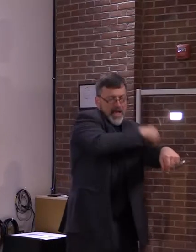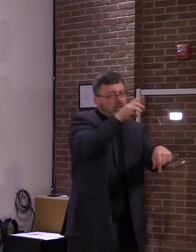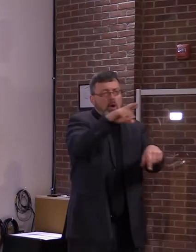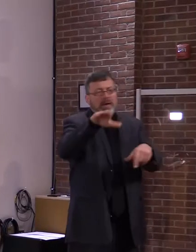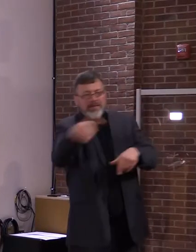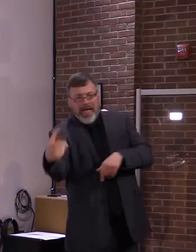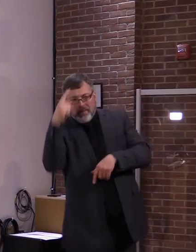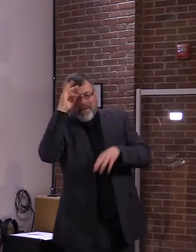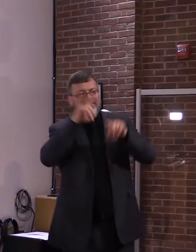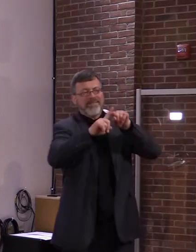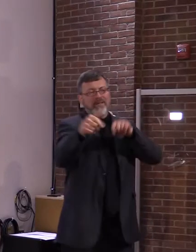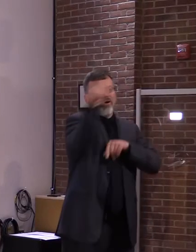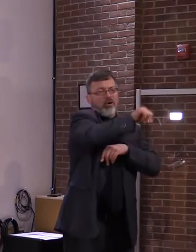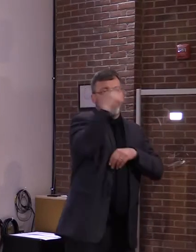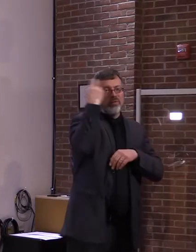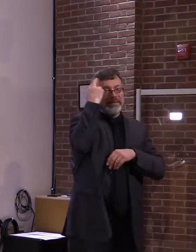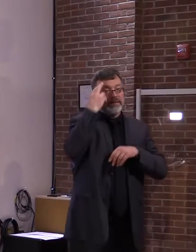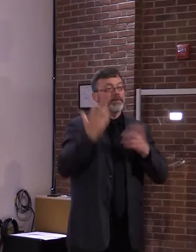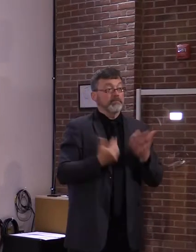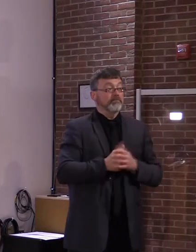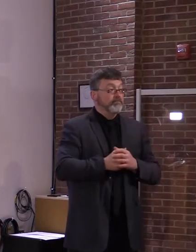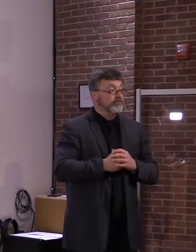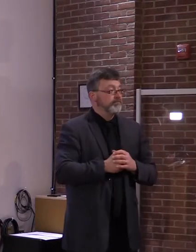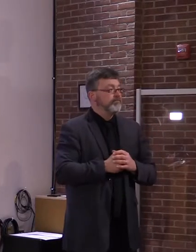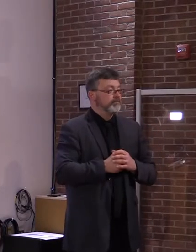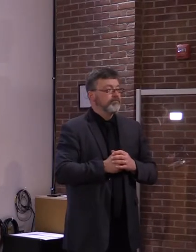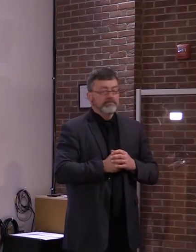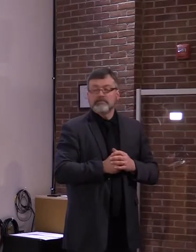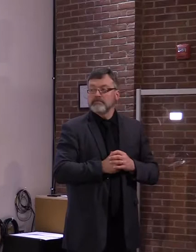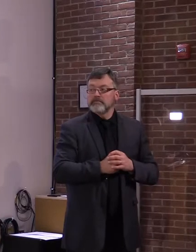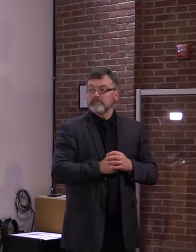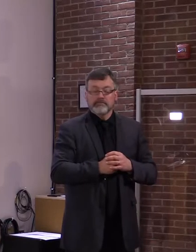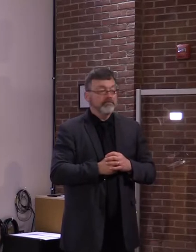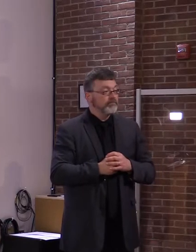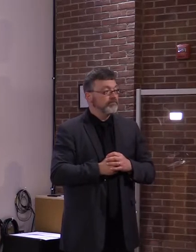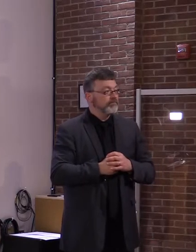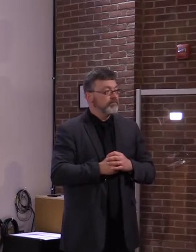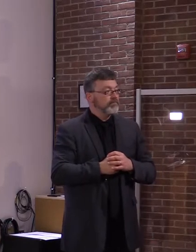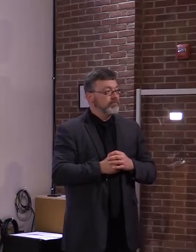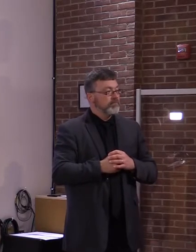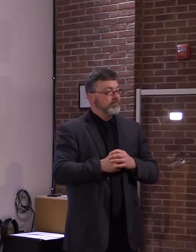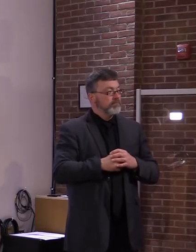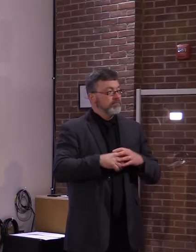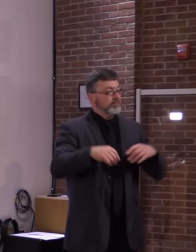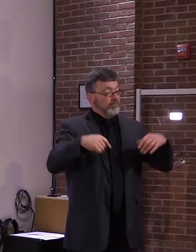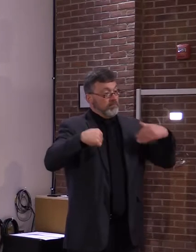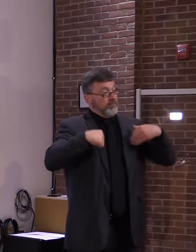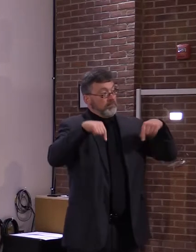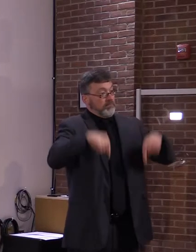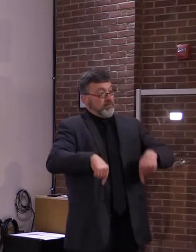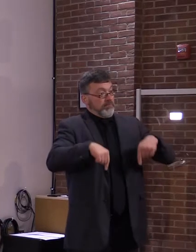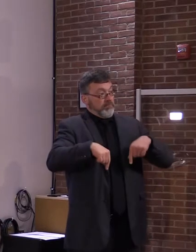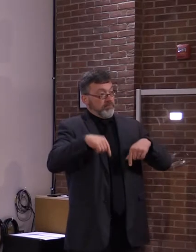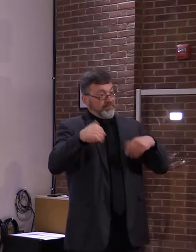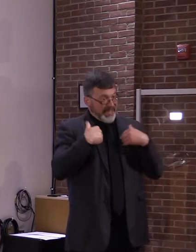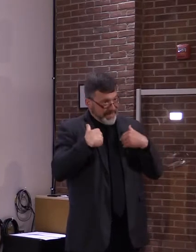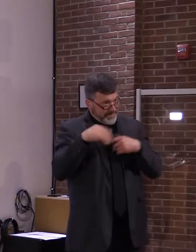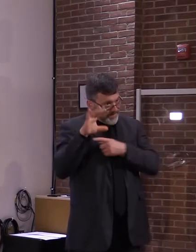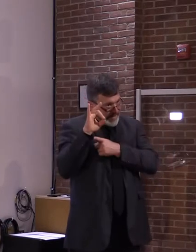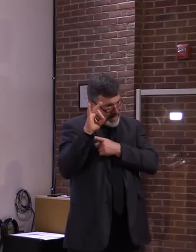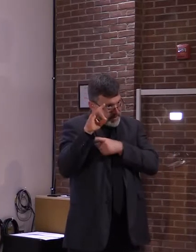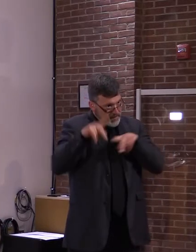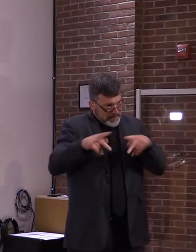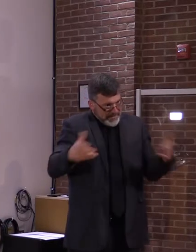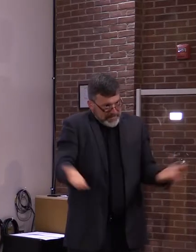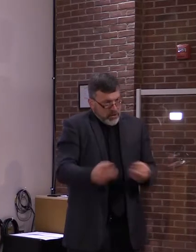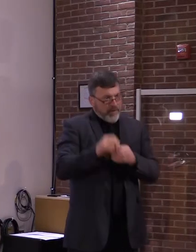our own chief medical examiner's office that in the cases reported here in Vermont, the fact that these individuals were